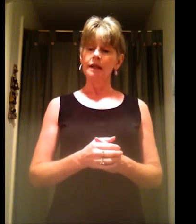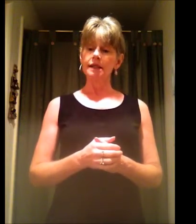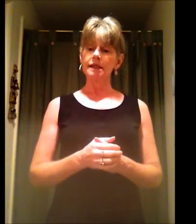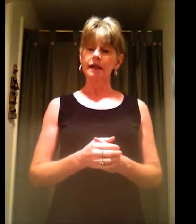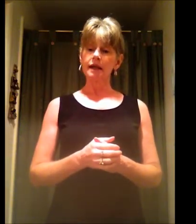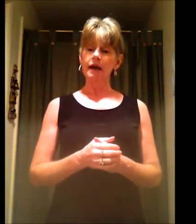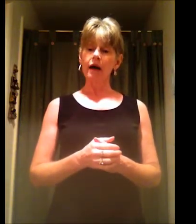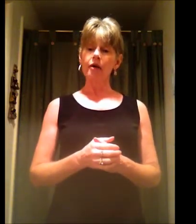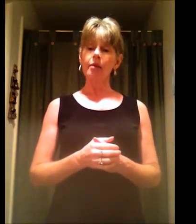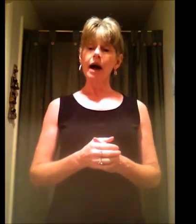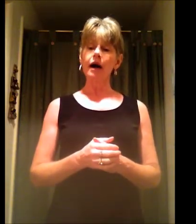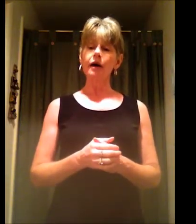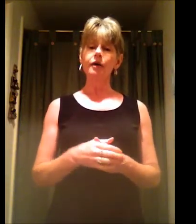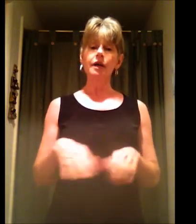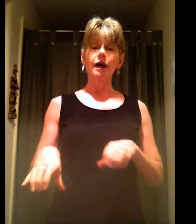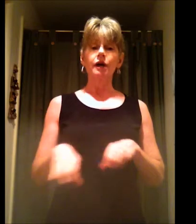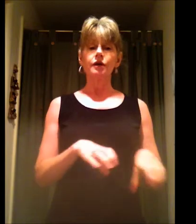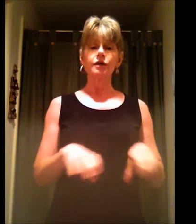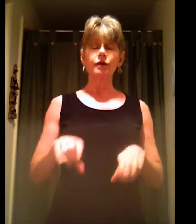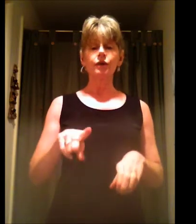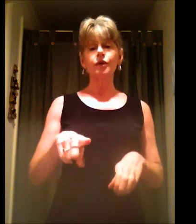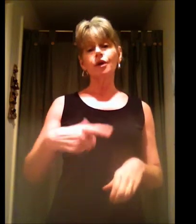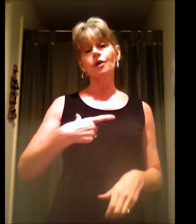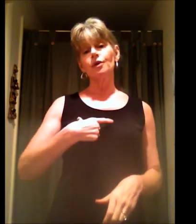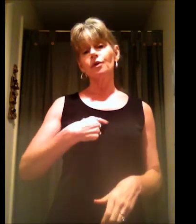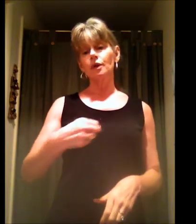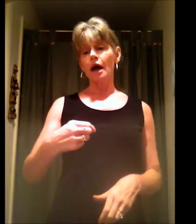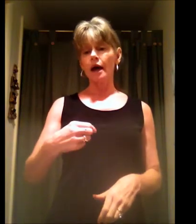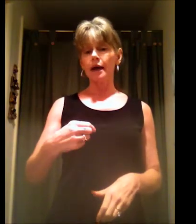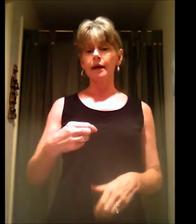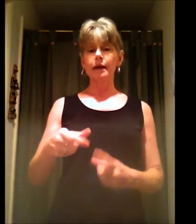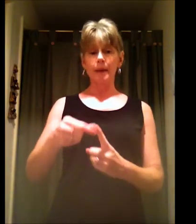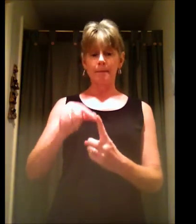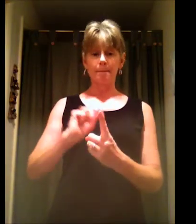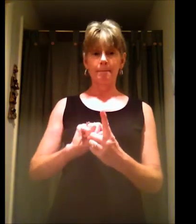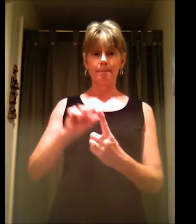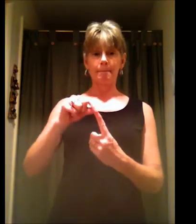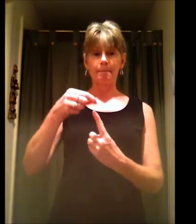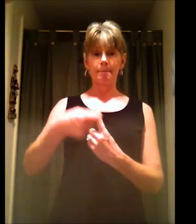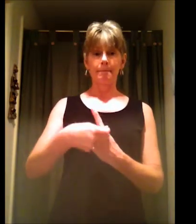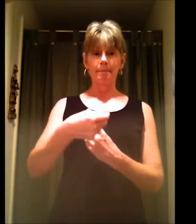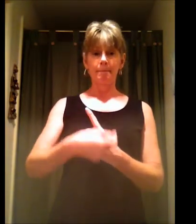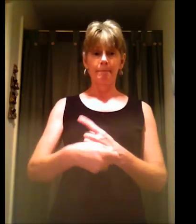Let's see, how about do you like,